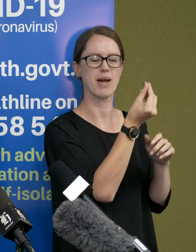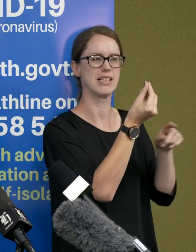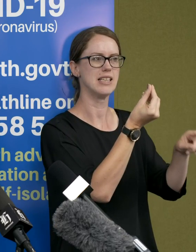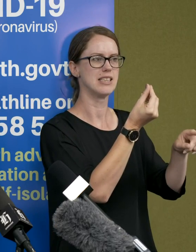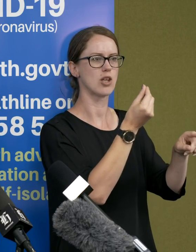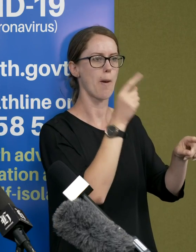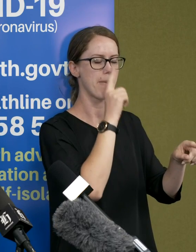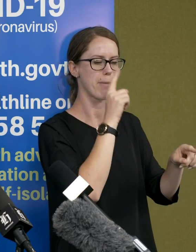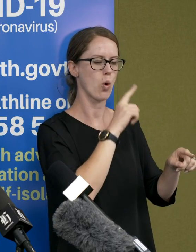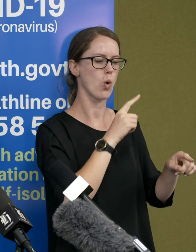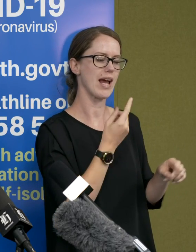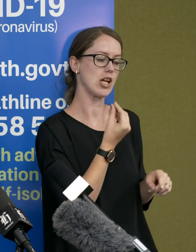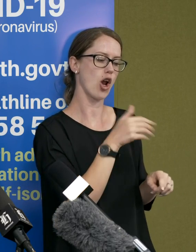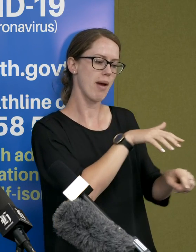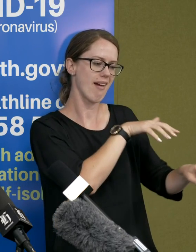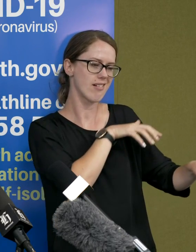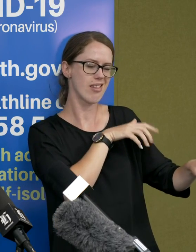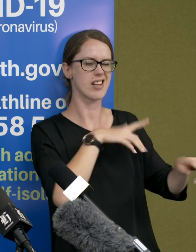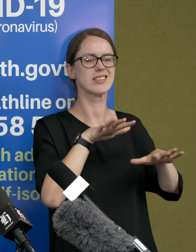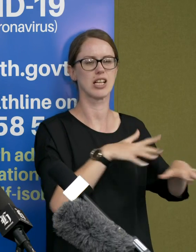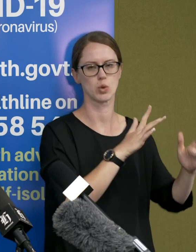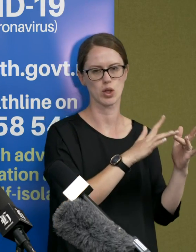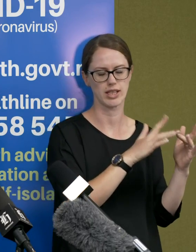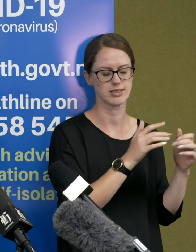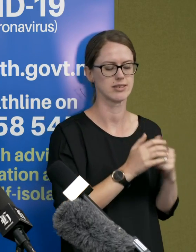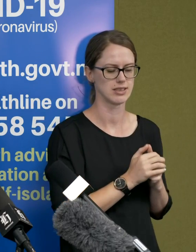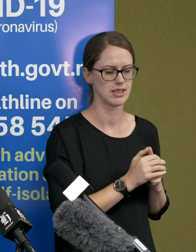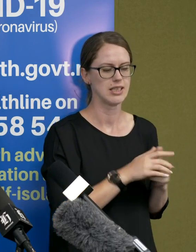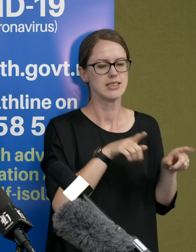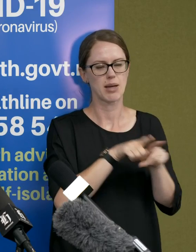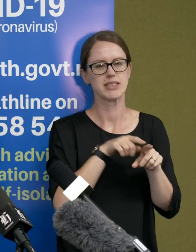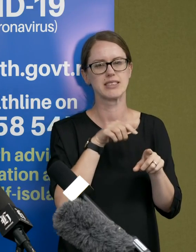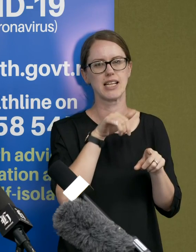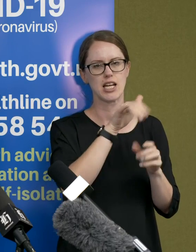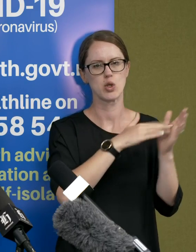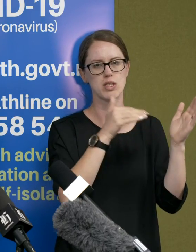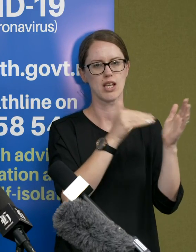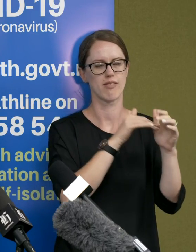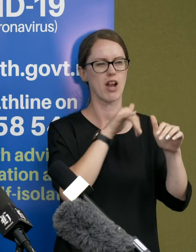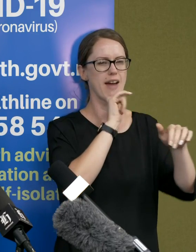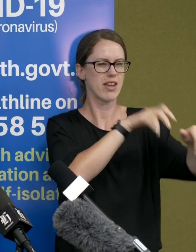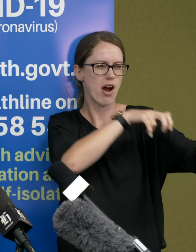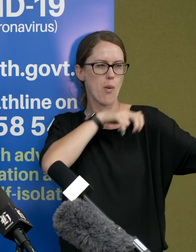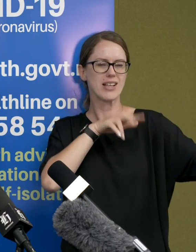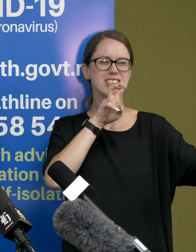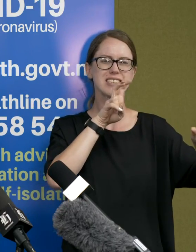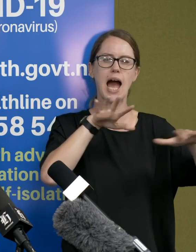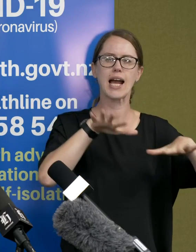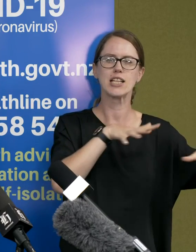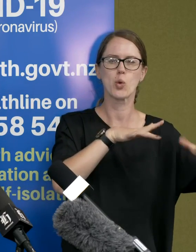merely considered casual contacts, as are others on the Air New Zealand flight who were seated away from the front